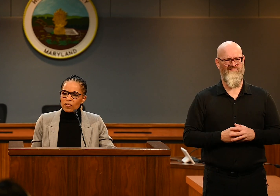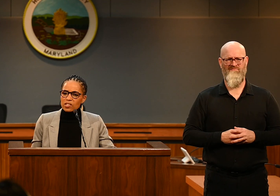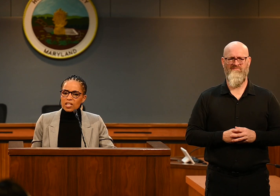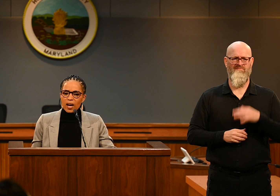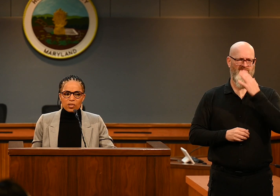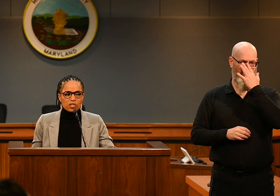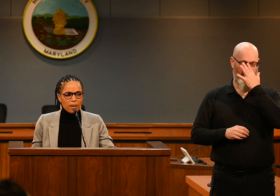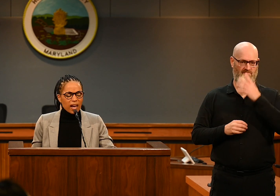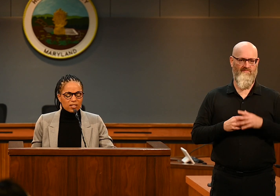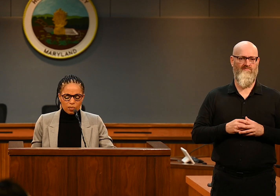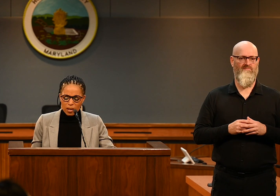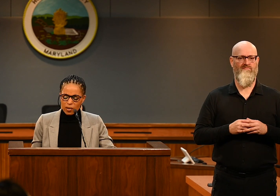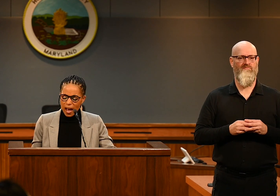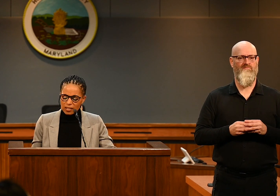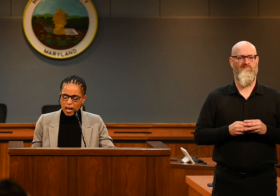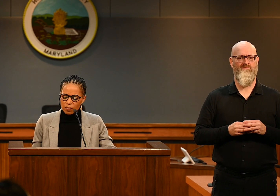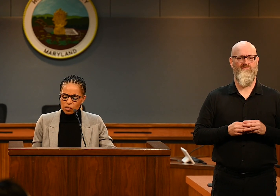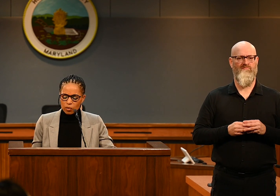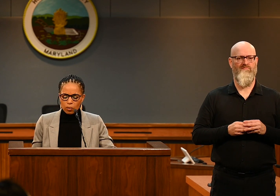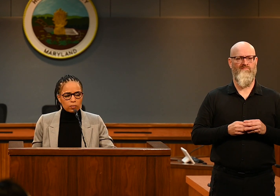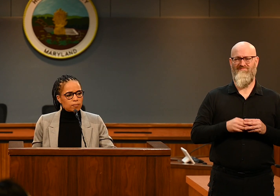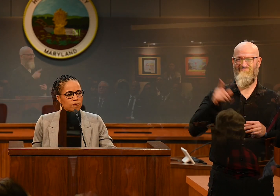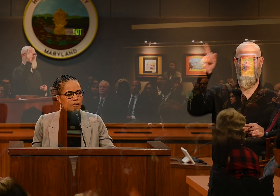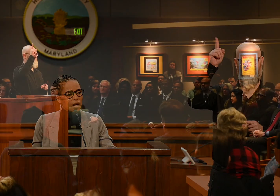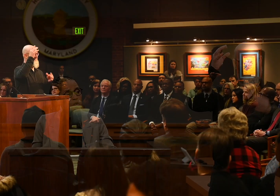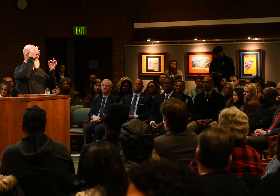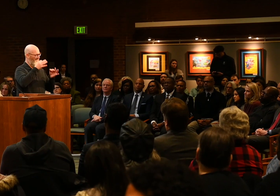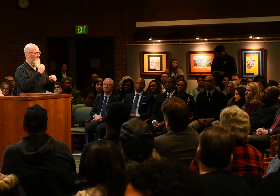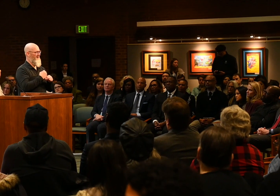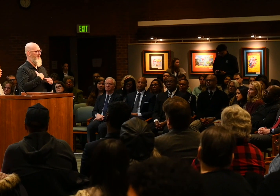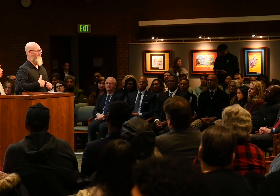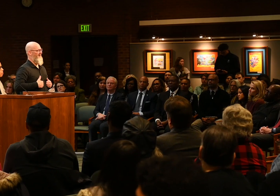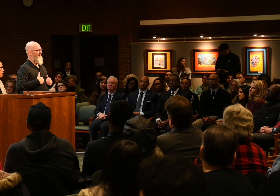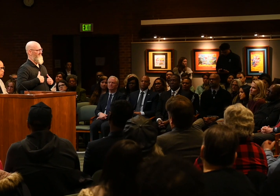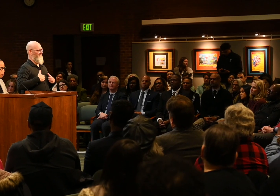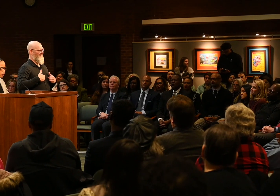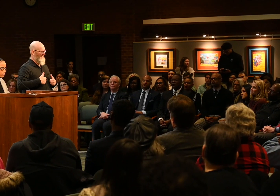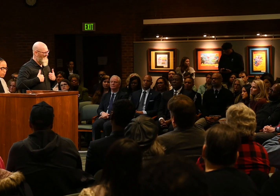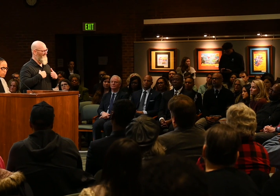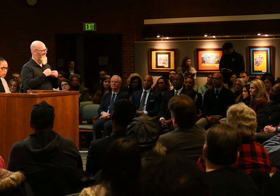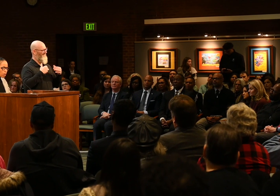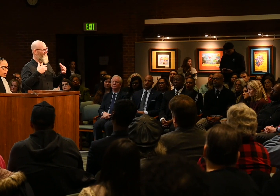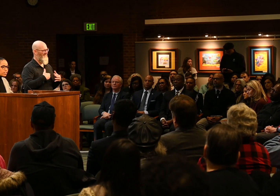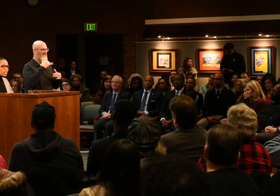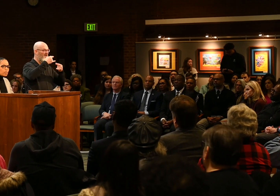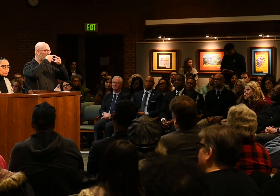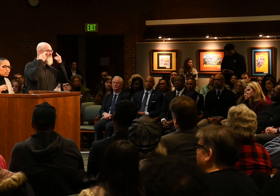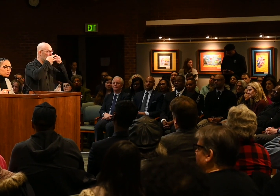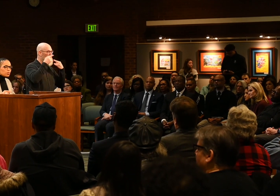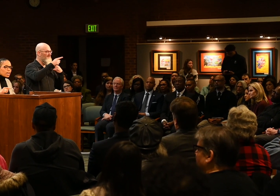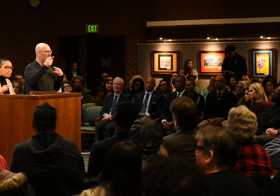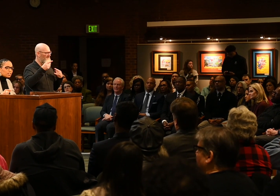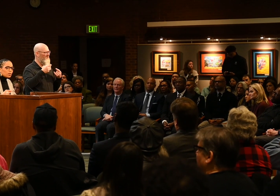And we've seen how these masked men are acting out of control and who believe that they are above the law. We've seen